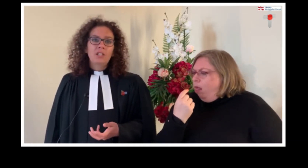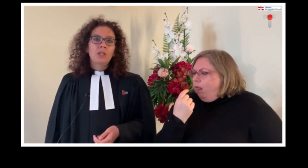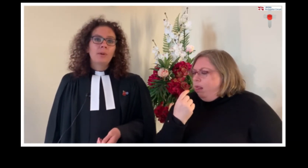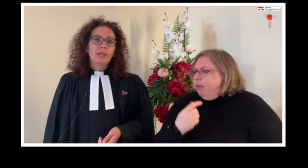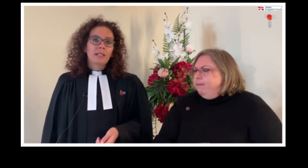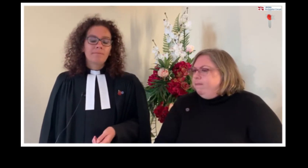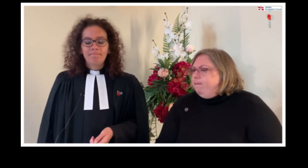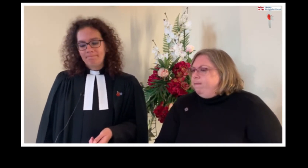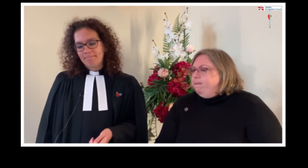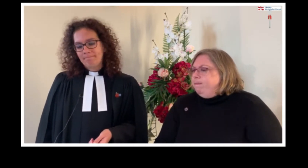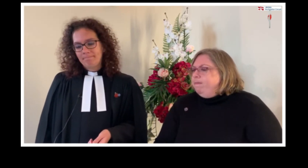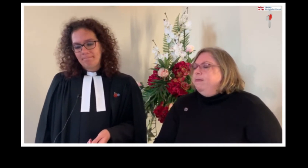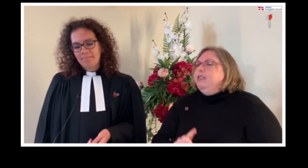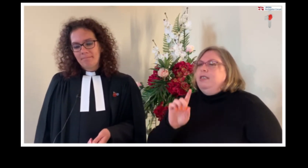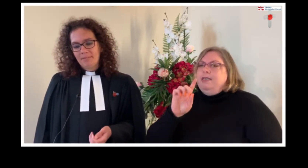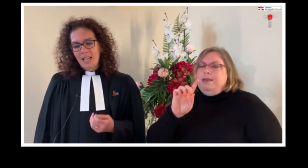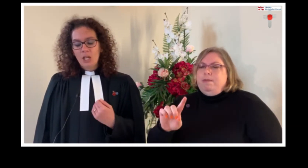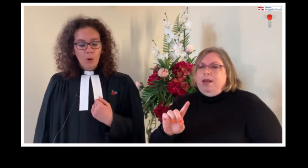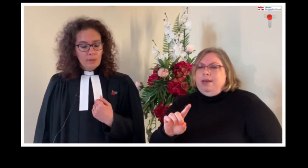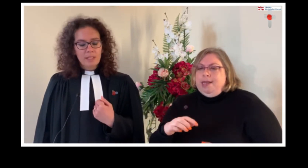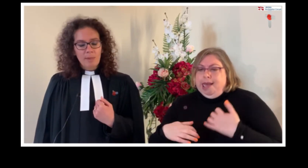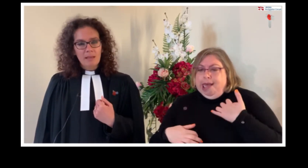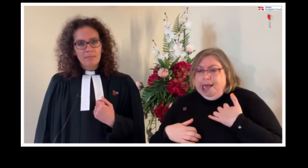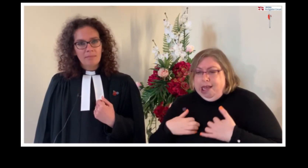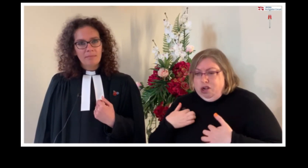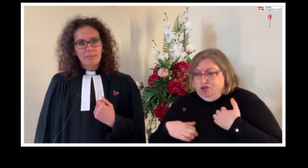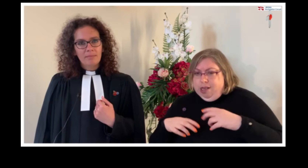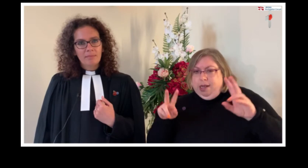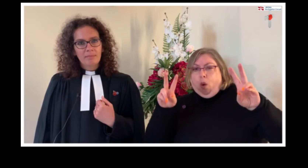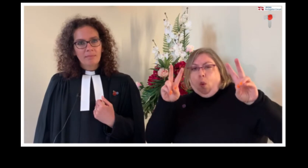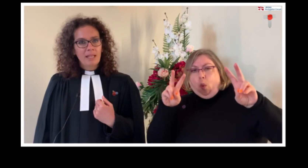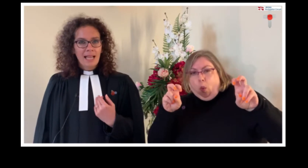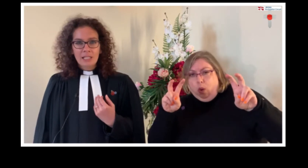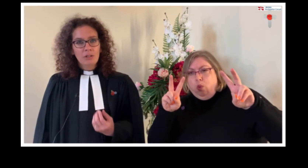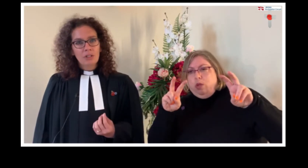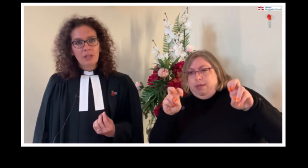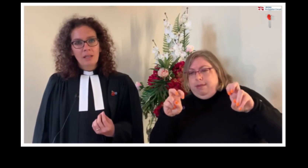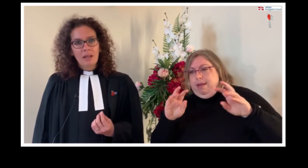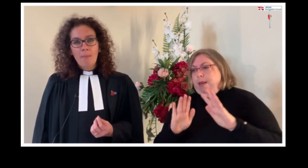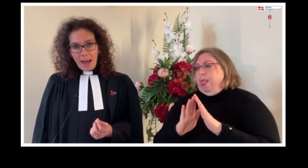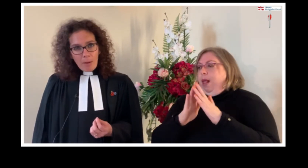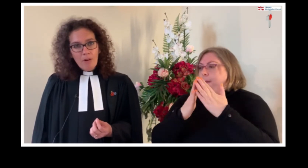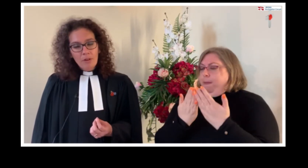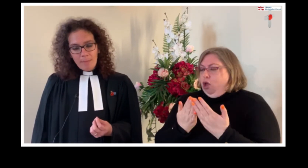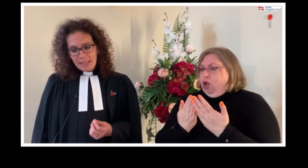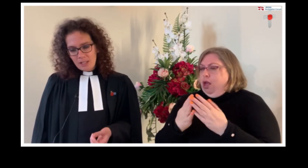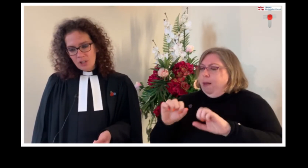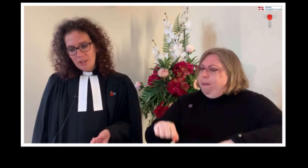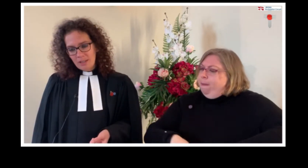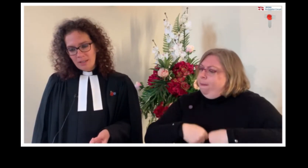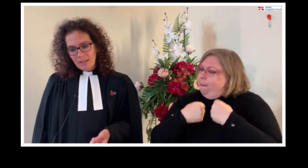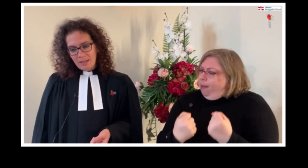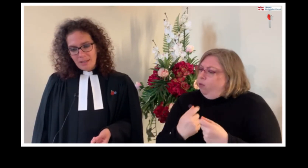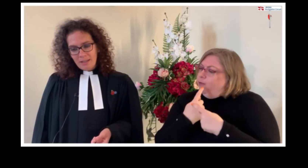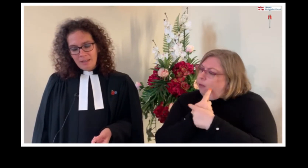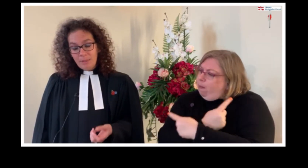There's a passage in the book, and it haunts me, and it has such a powerful